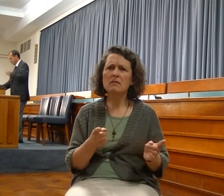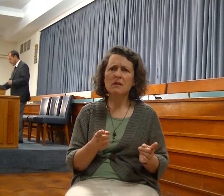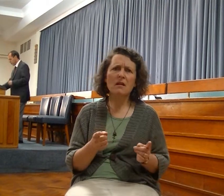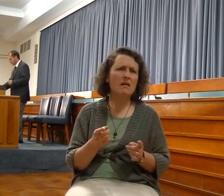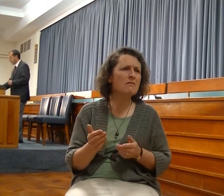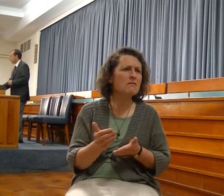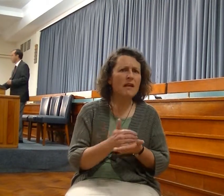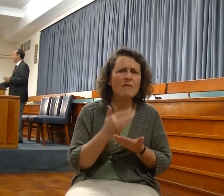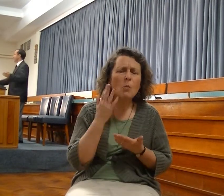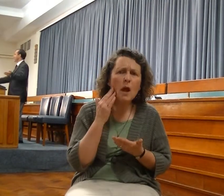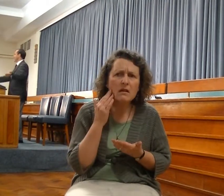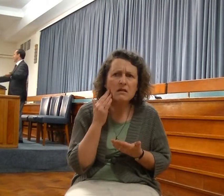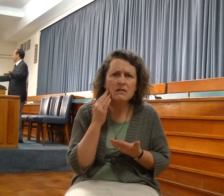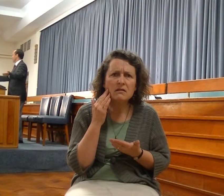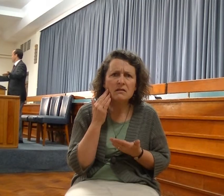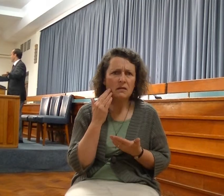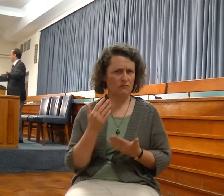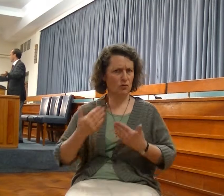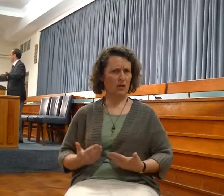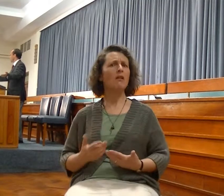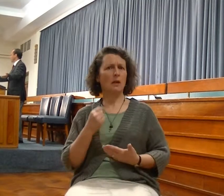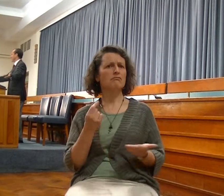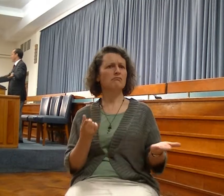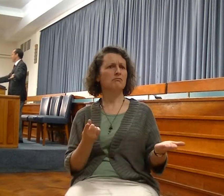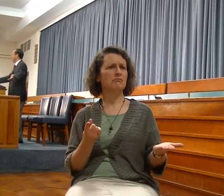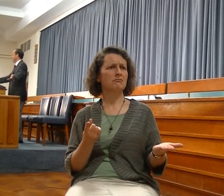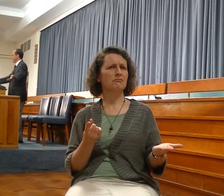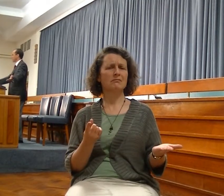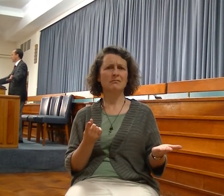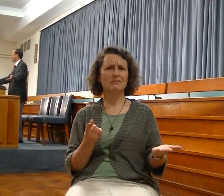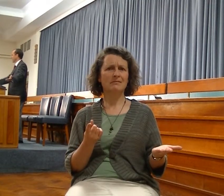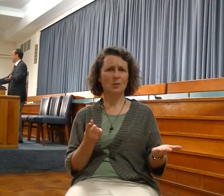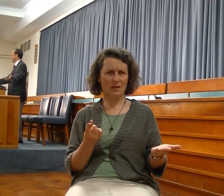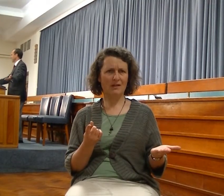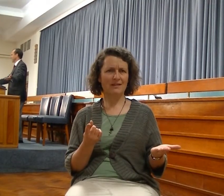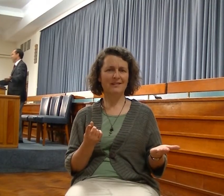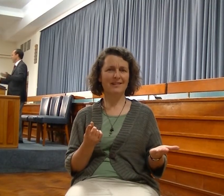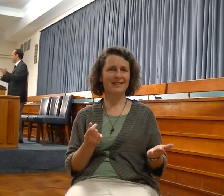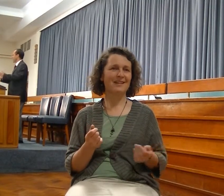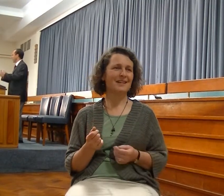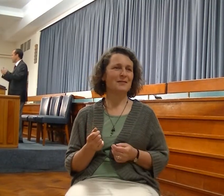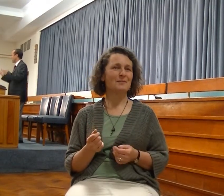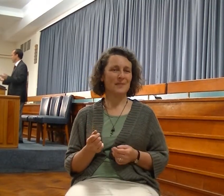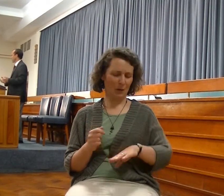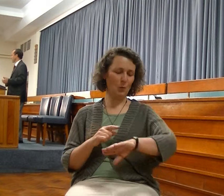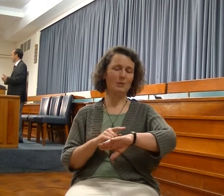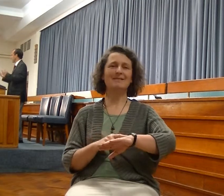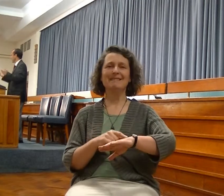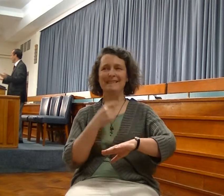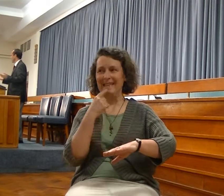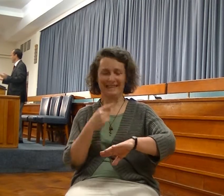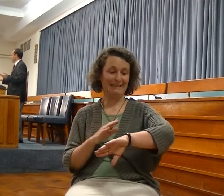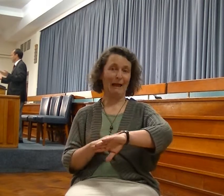wait until a distant future. And this is a great example. I have no time. As Pastor will say, I wish